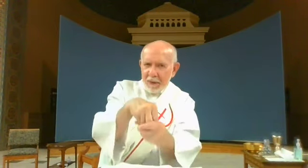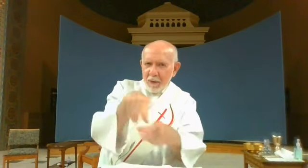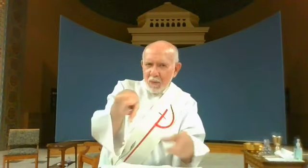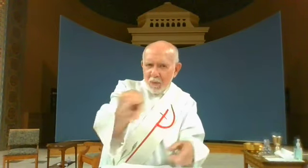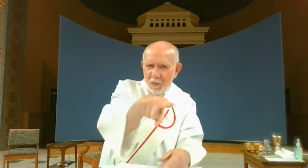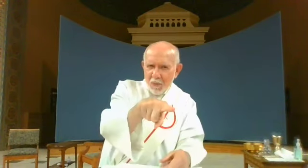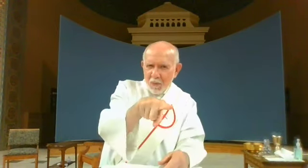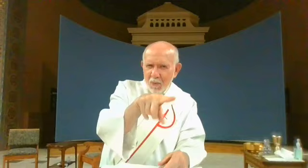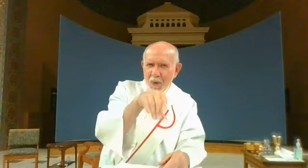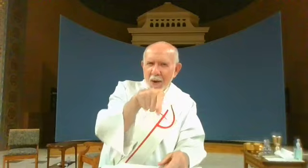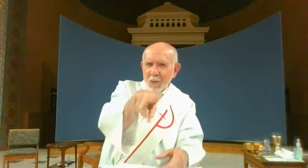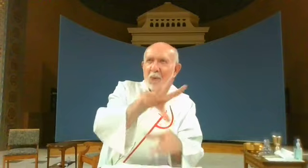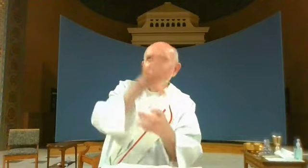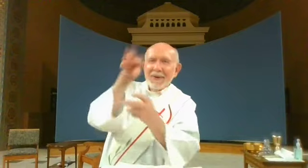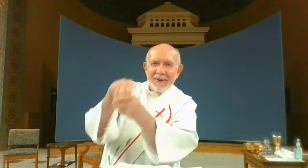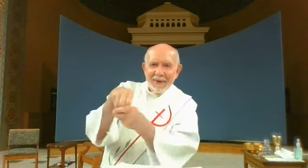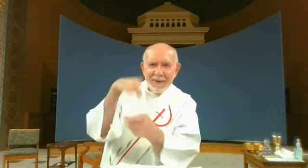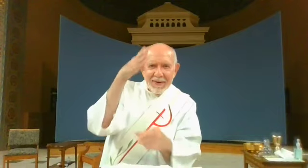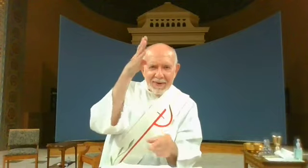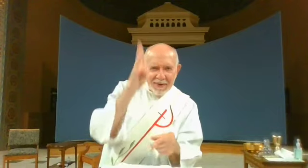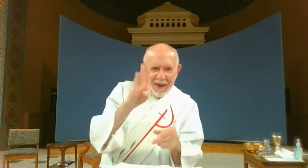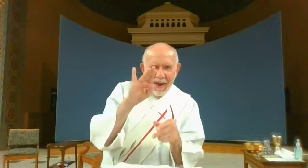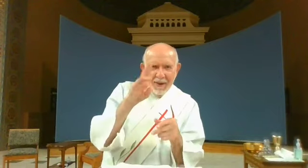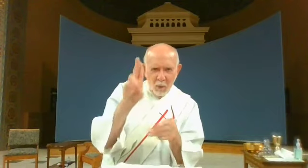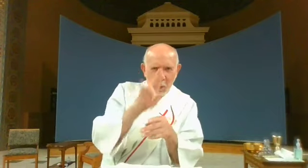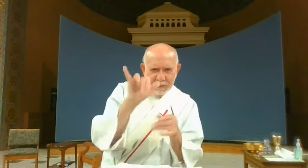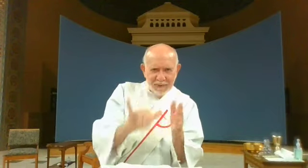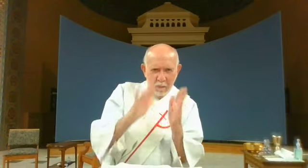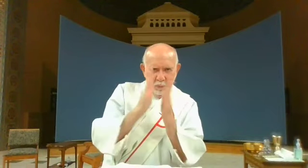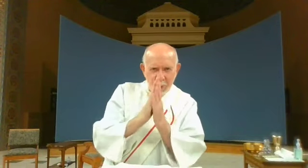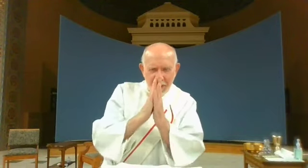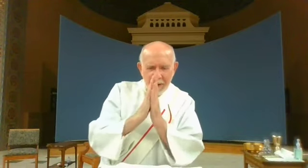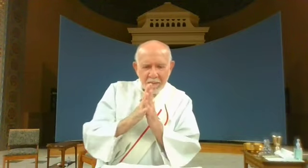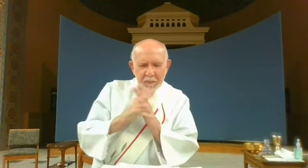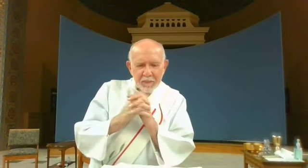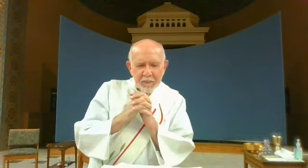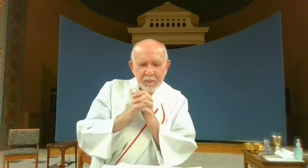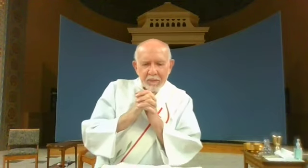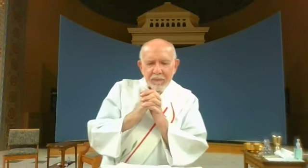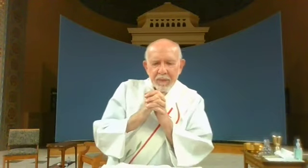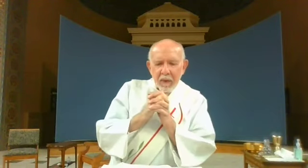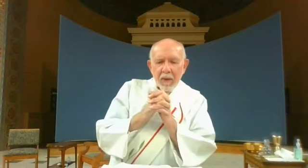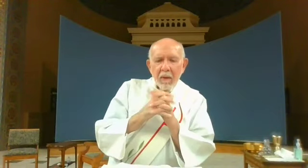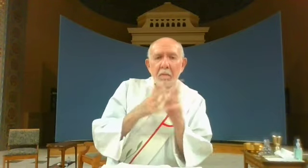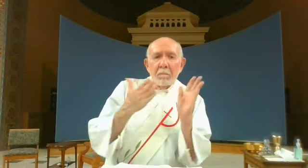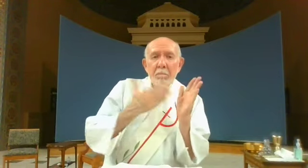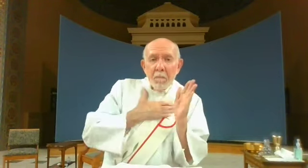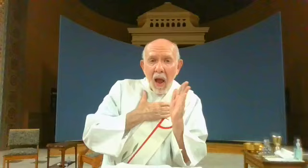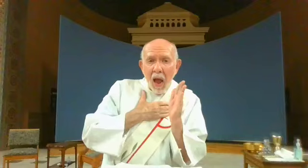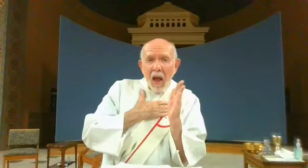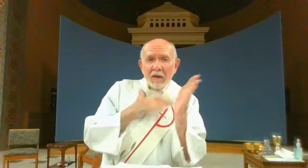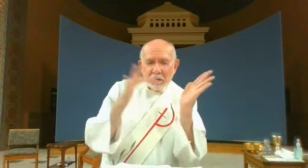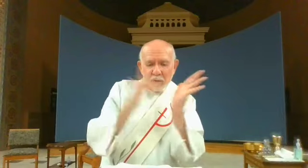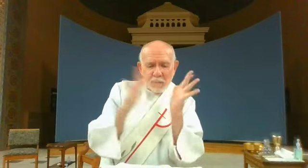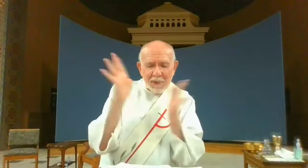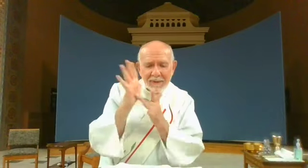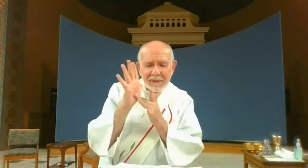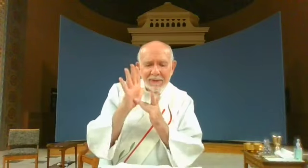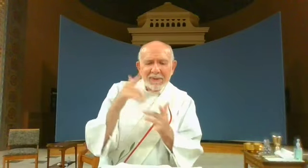so that God will still be within you and you are within God. My